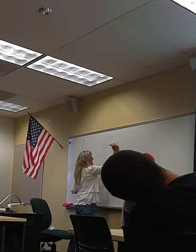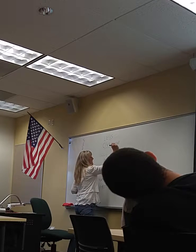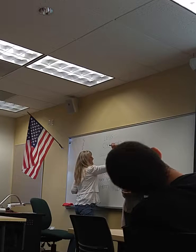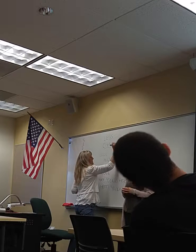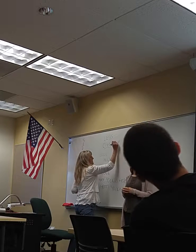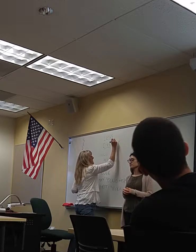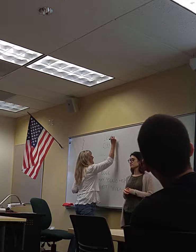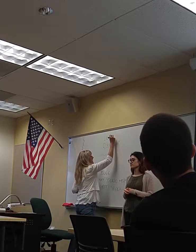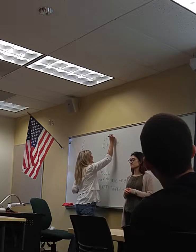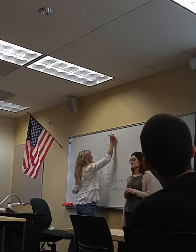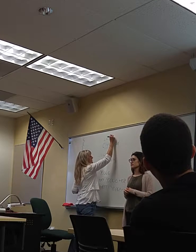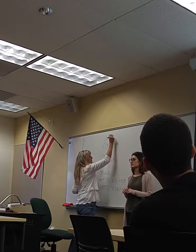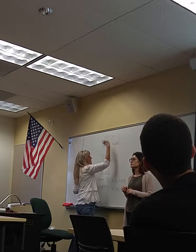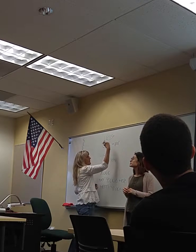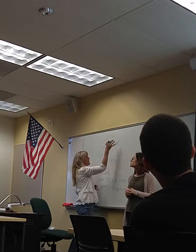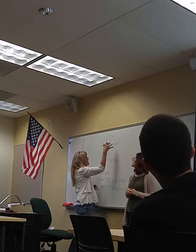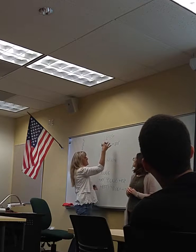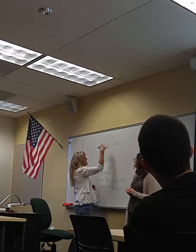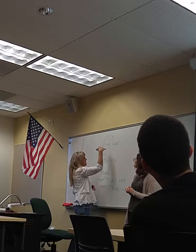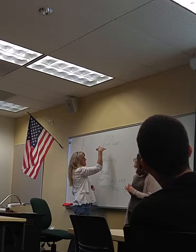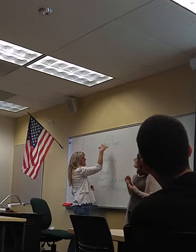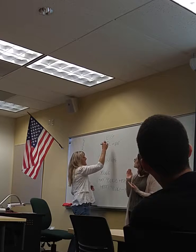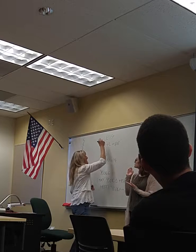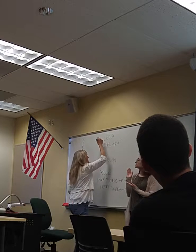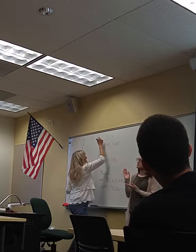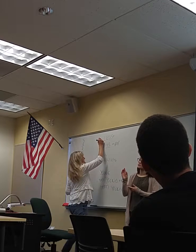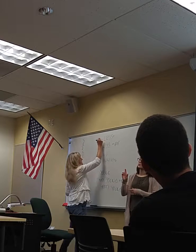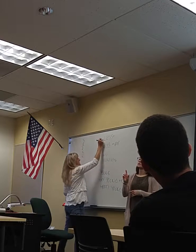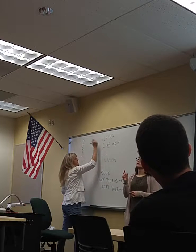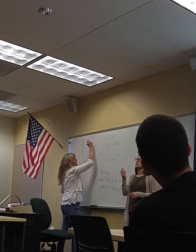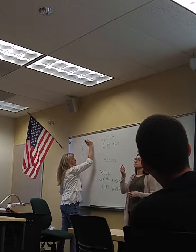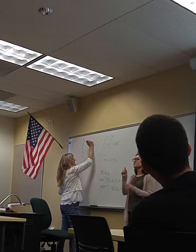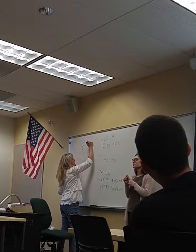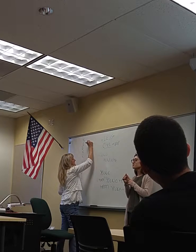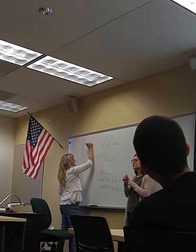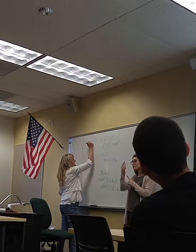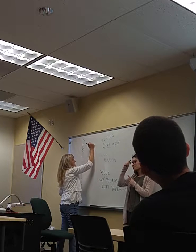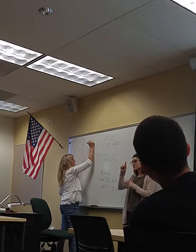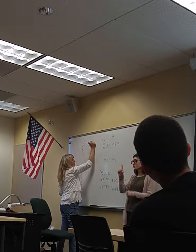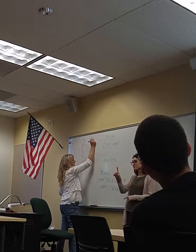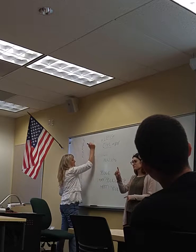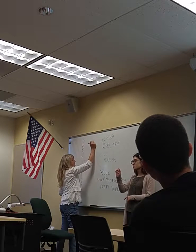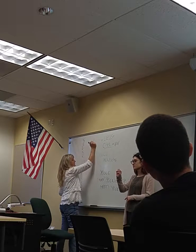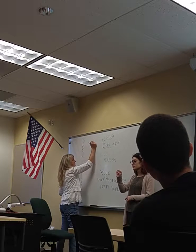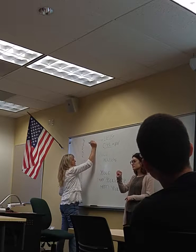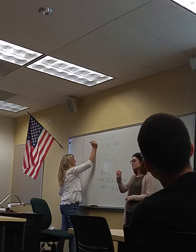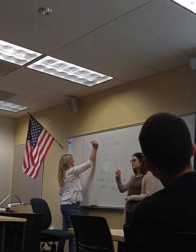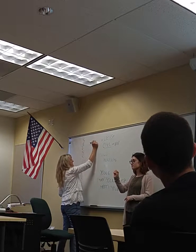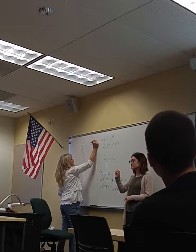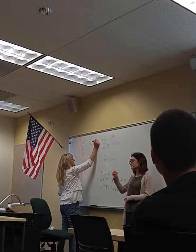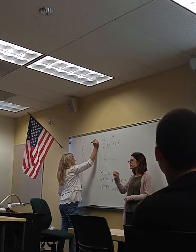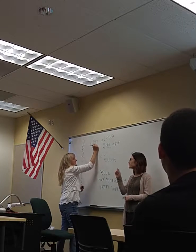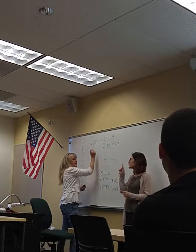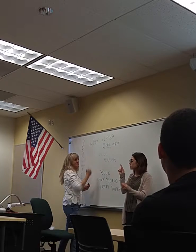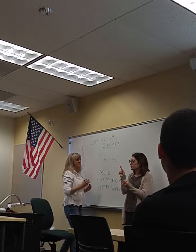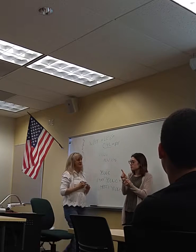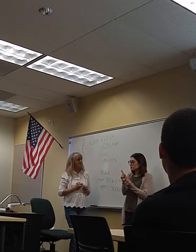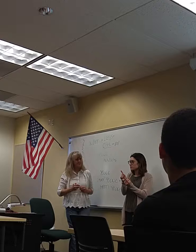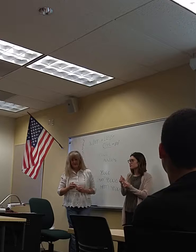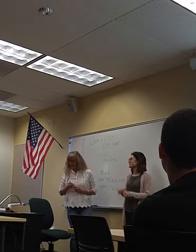no, that's really, okay, so the word that we use for less, sorry, is without. That scares me